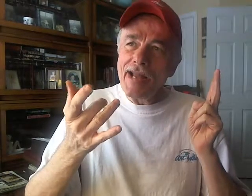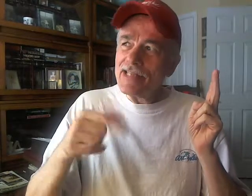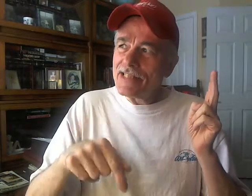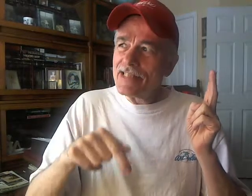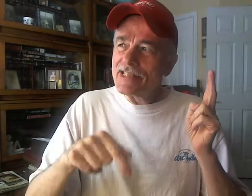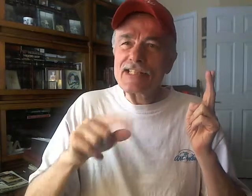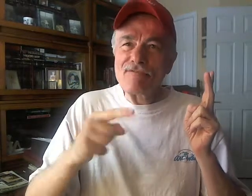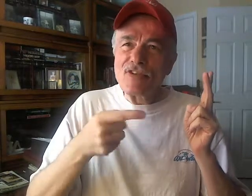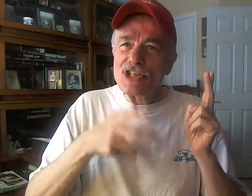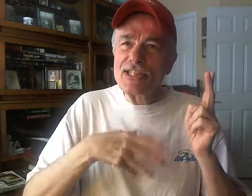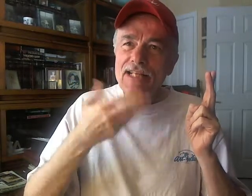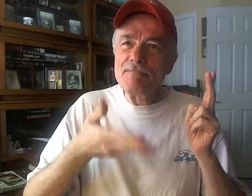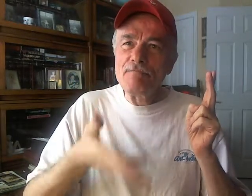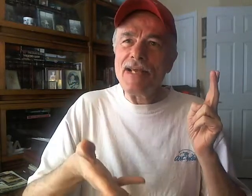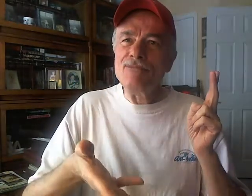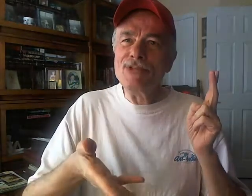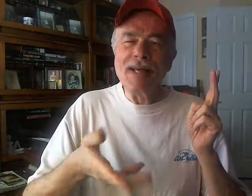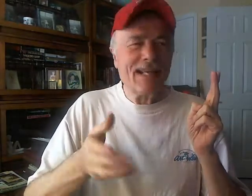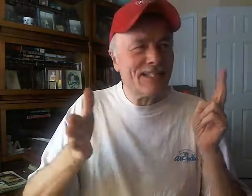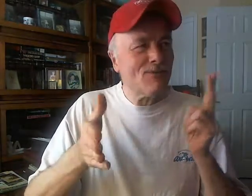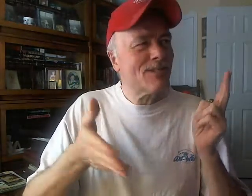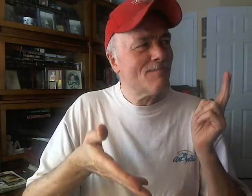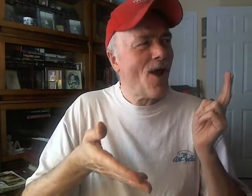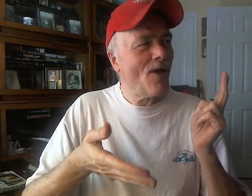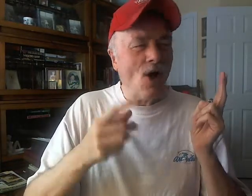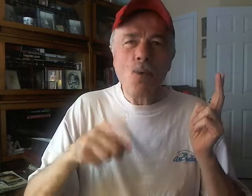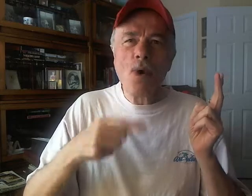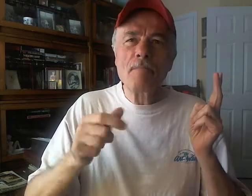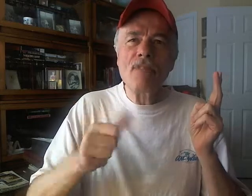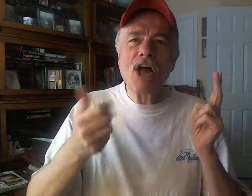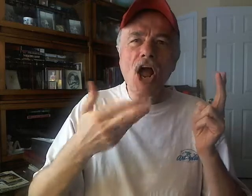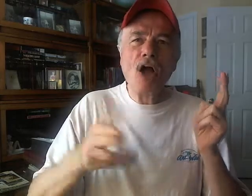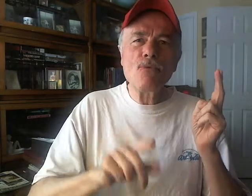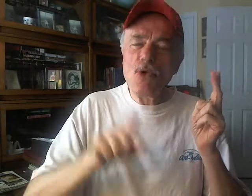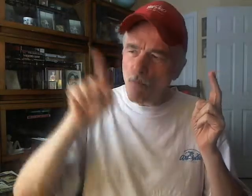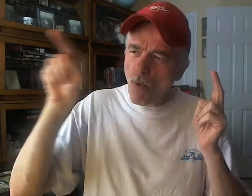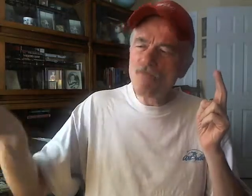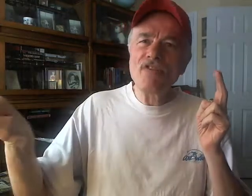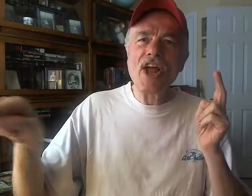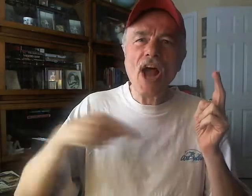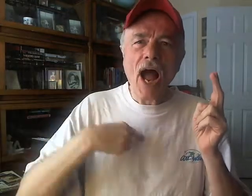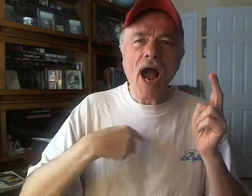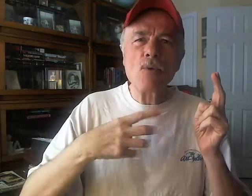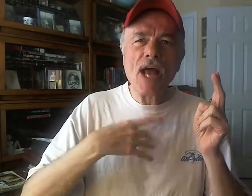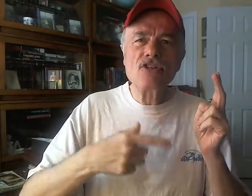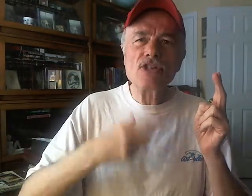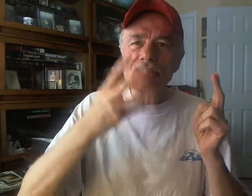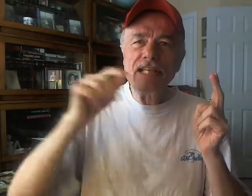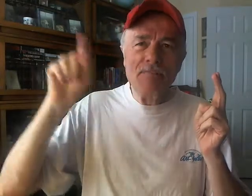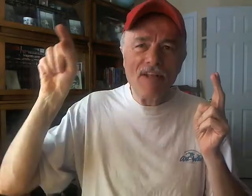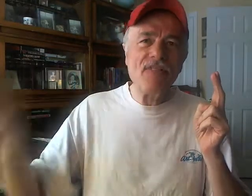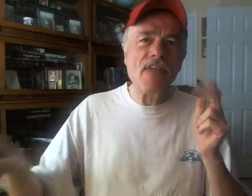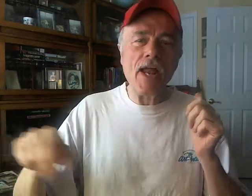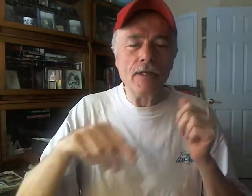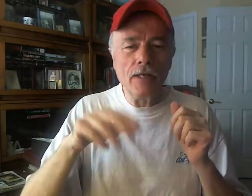Hi, this is the first day it's been, it's so smart. Who am I? The other room over there. I would have to sleep in there.